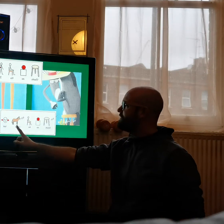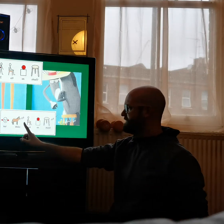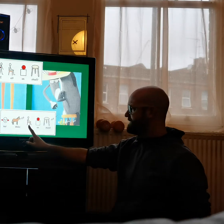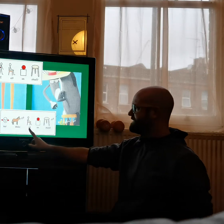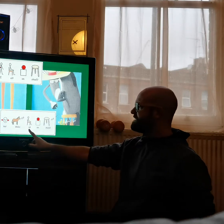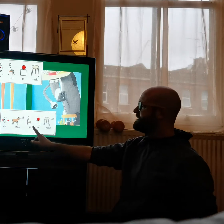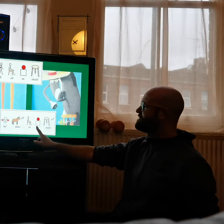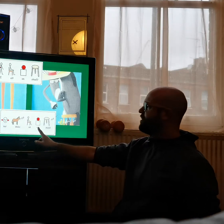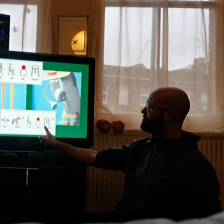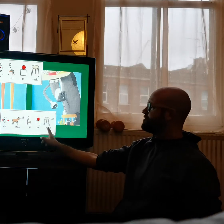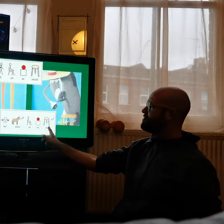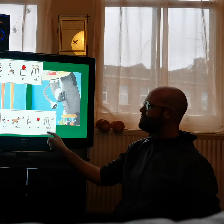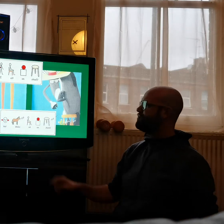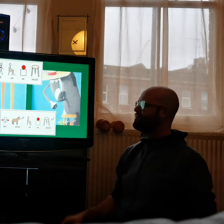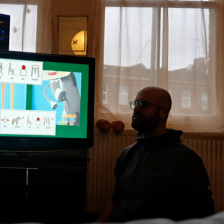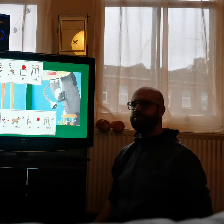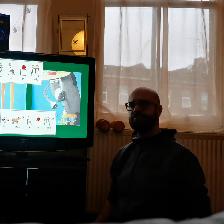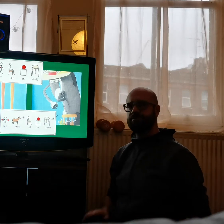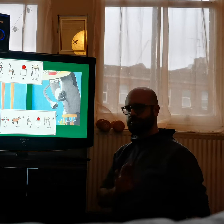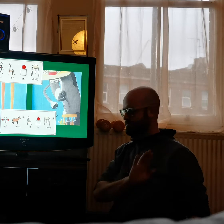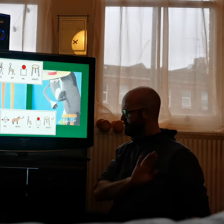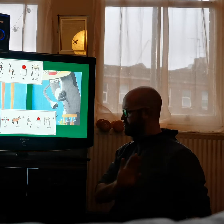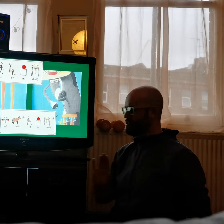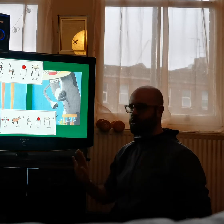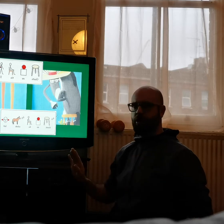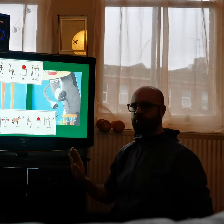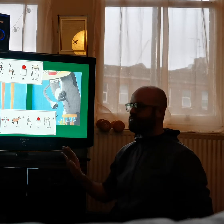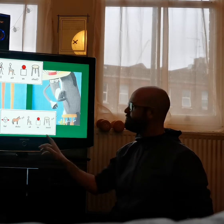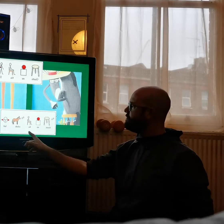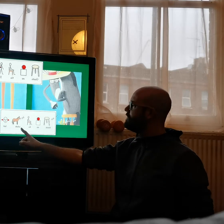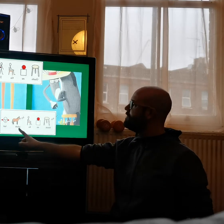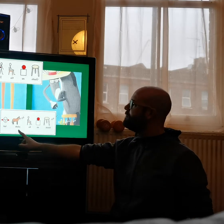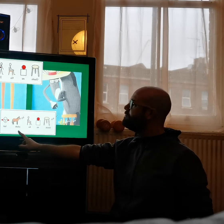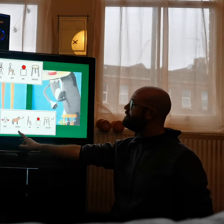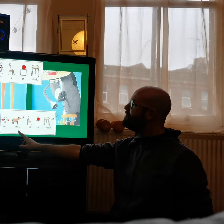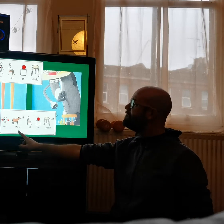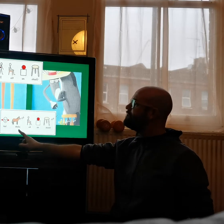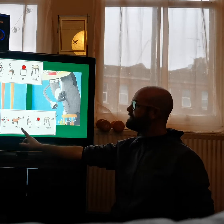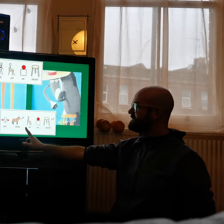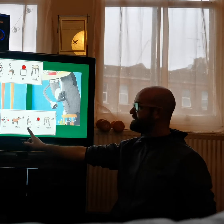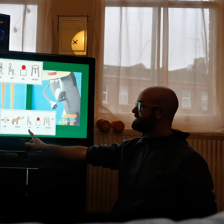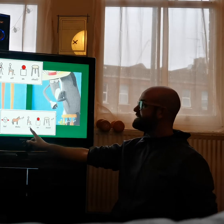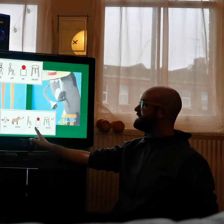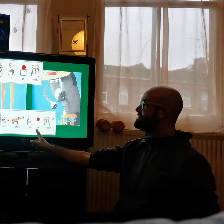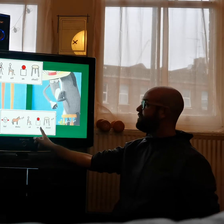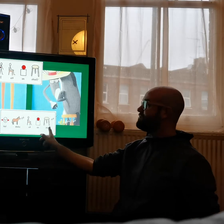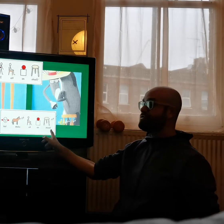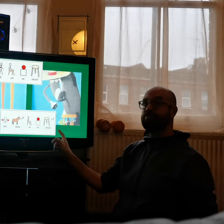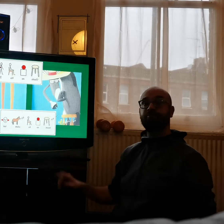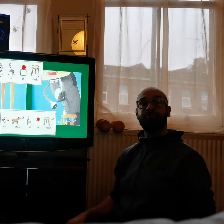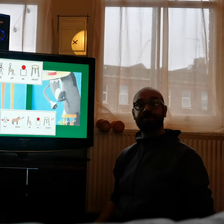mules sit on stools. No, mules sit on